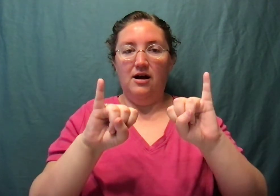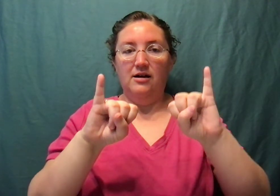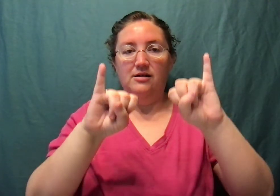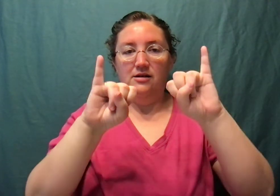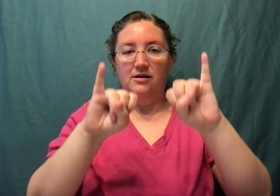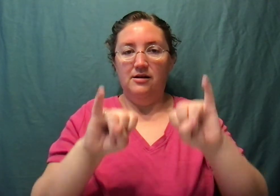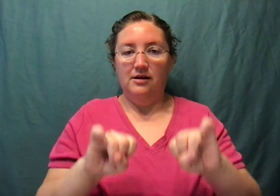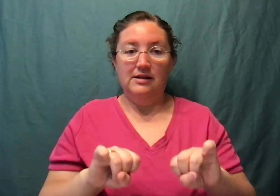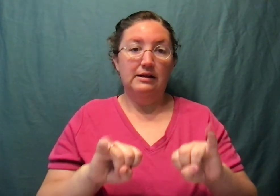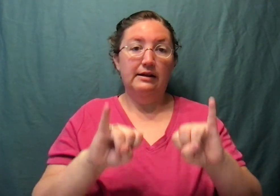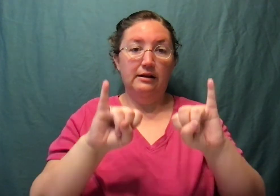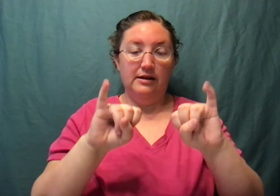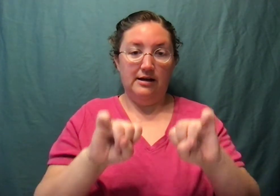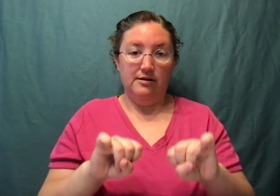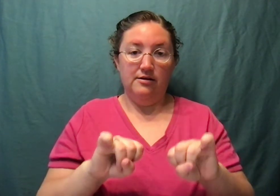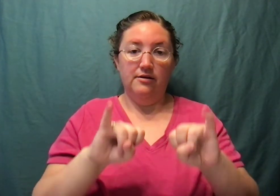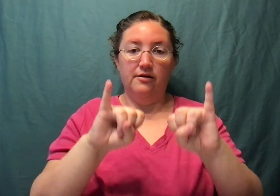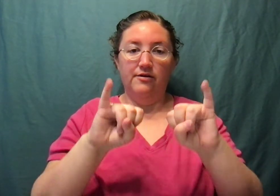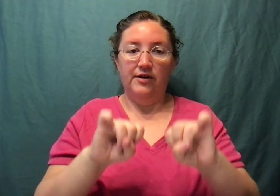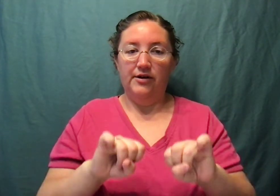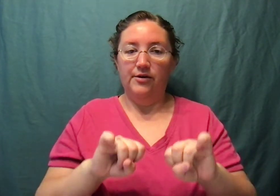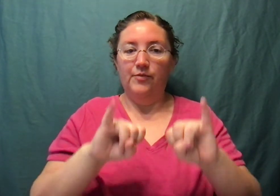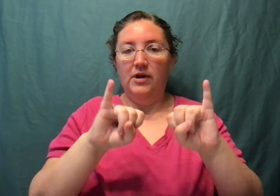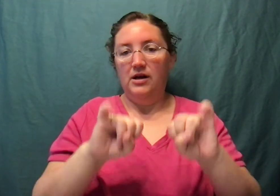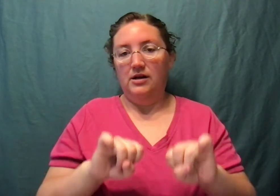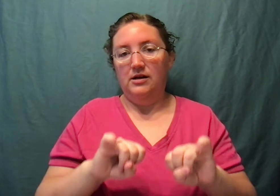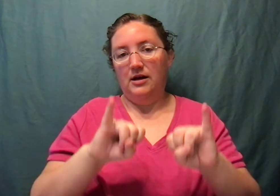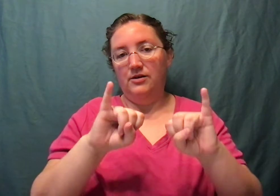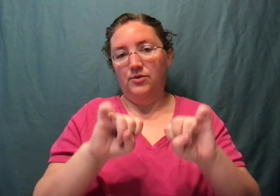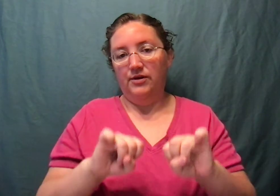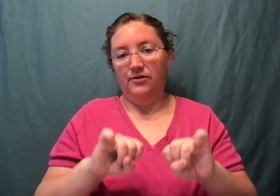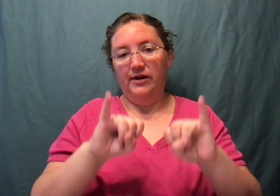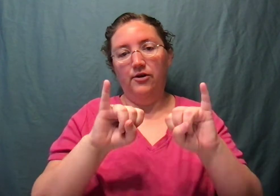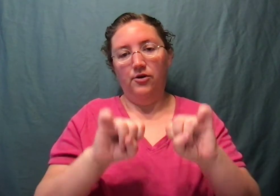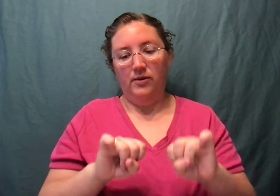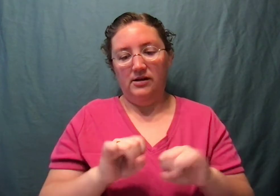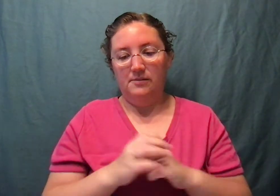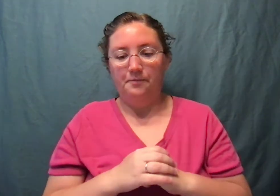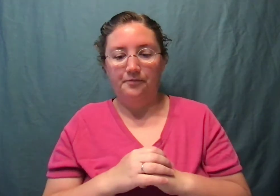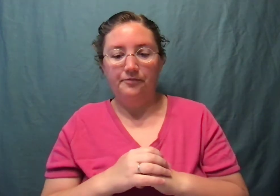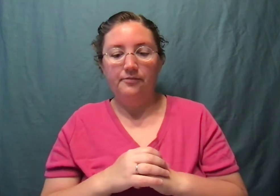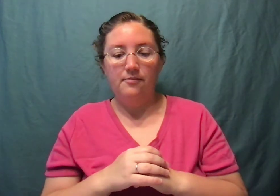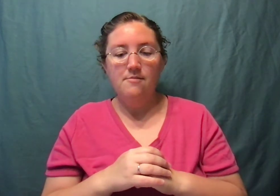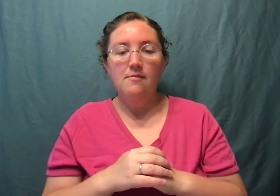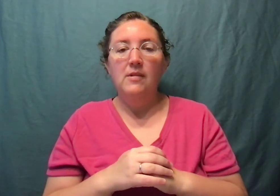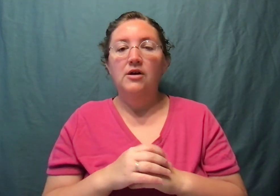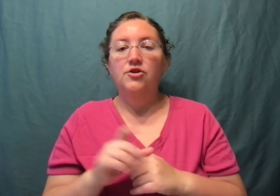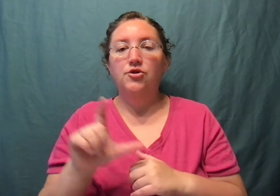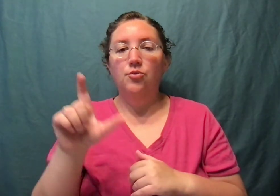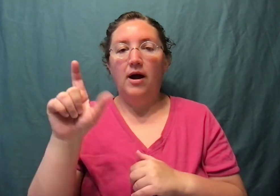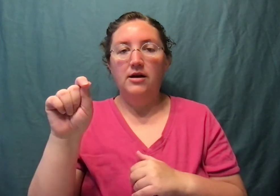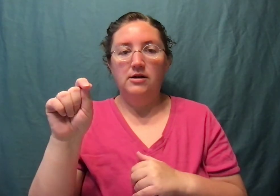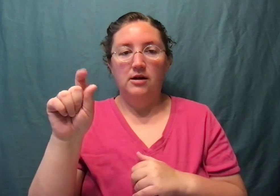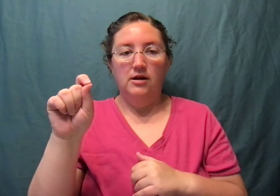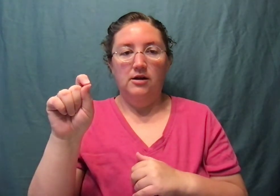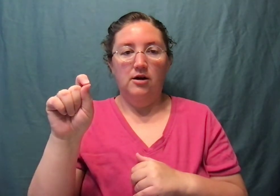eyes. It's a little test. It's a littler finger. Test with a little finger. Quiz. To write, you